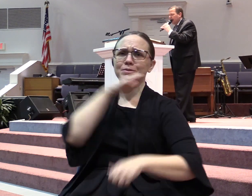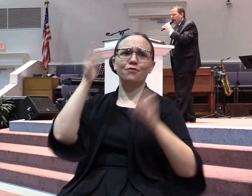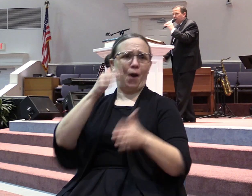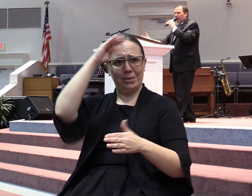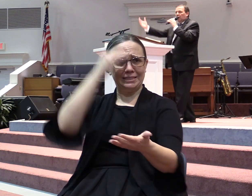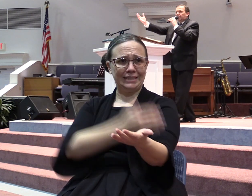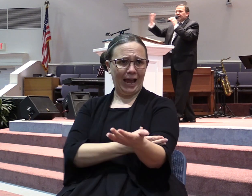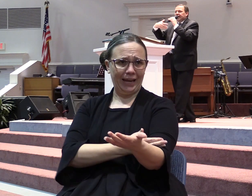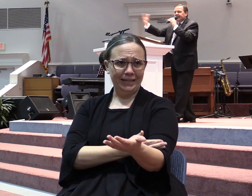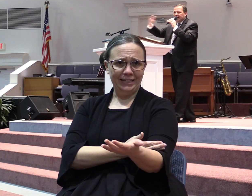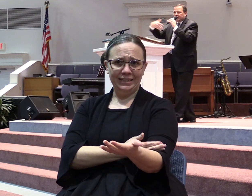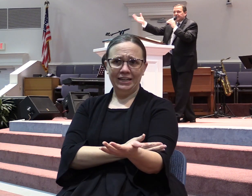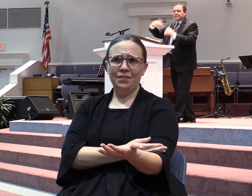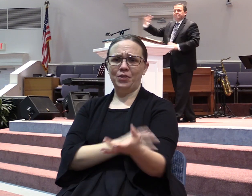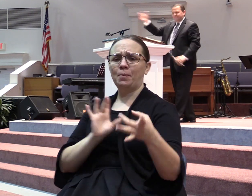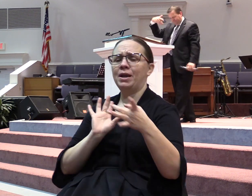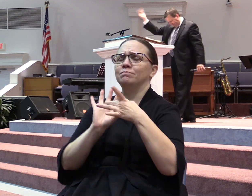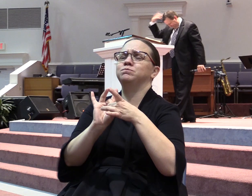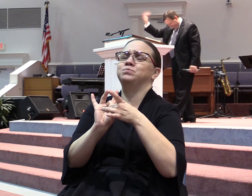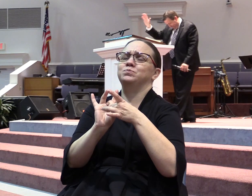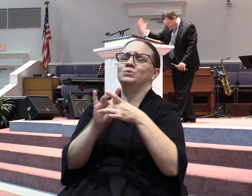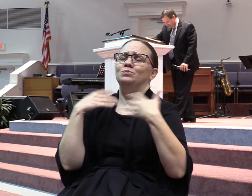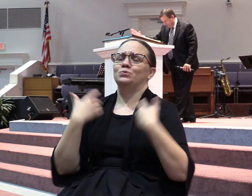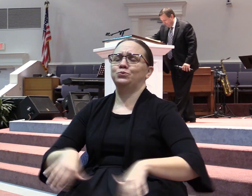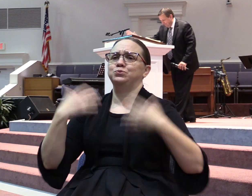son. And they're going to bring connections.